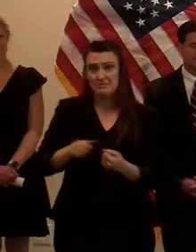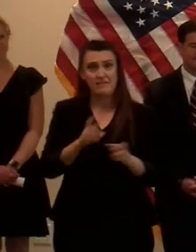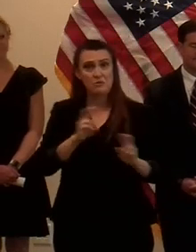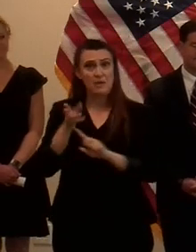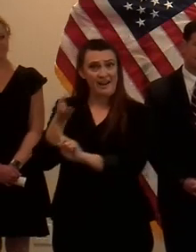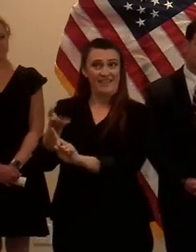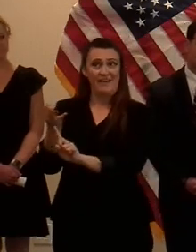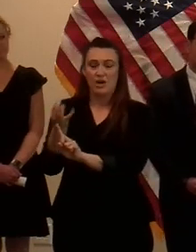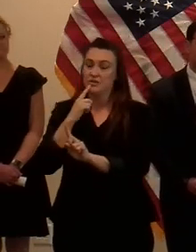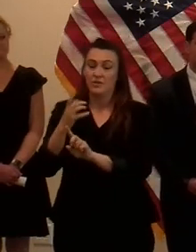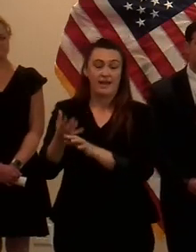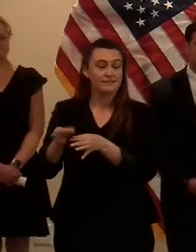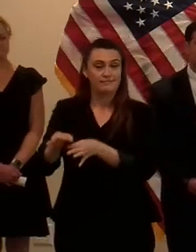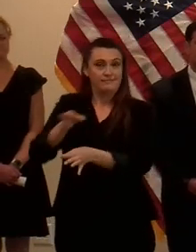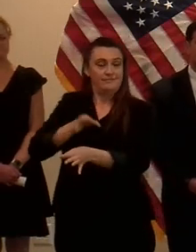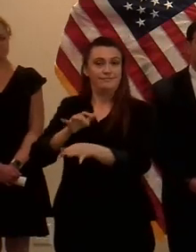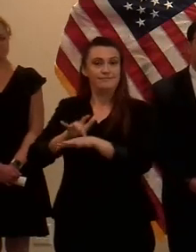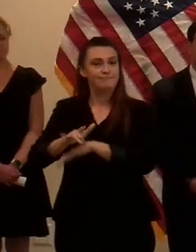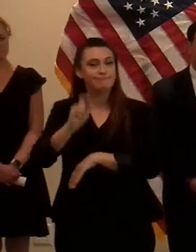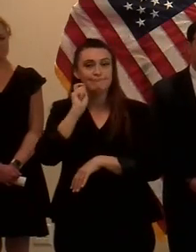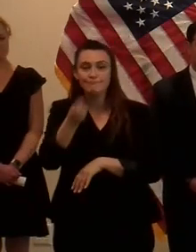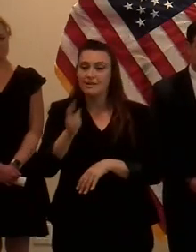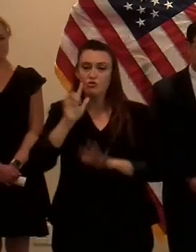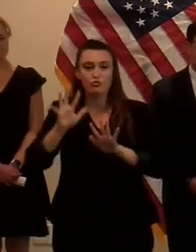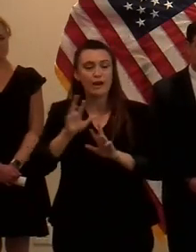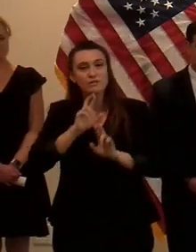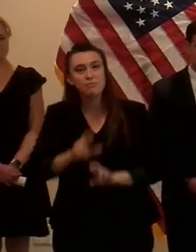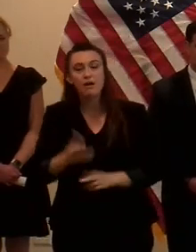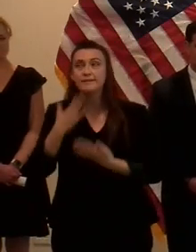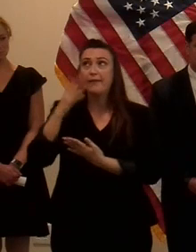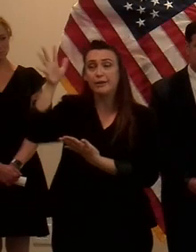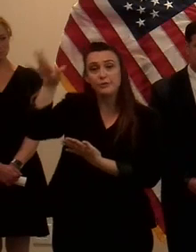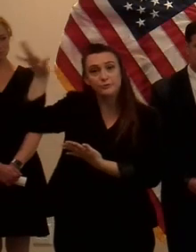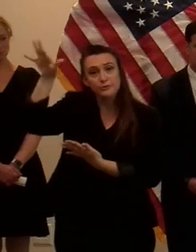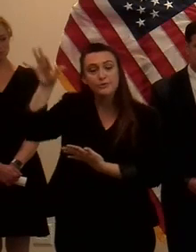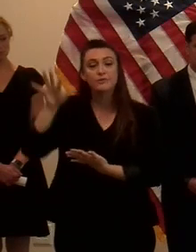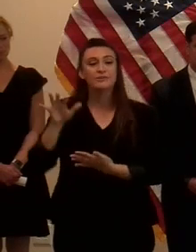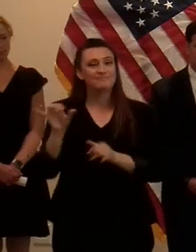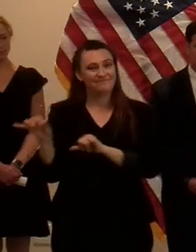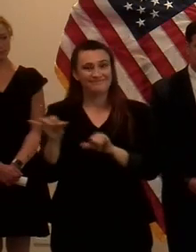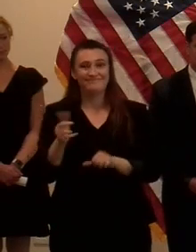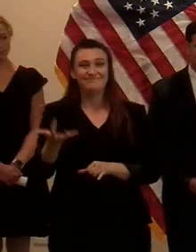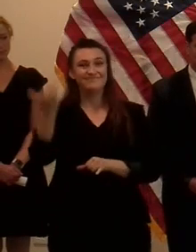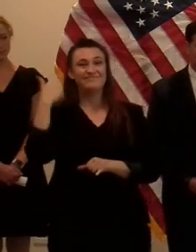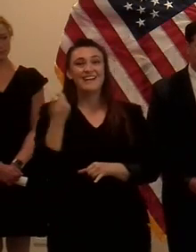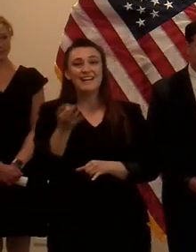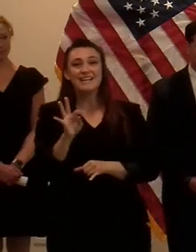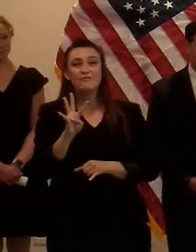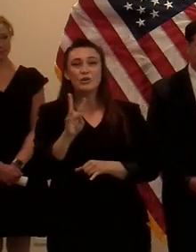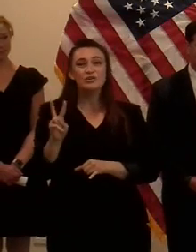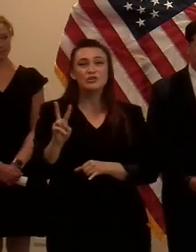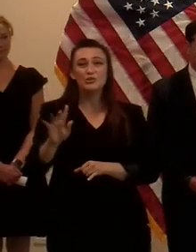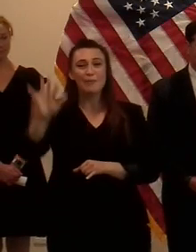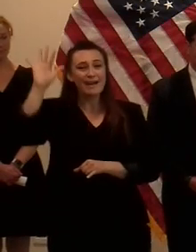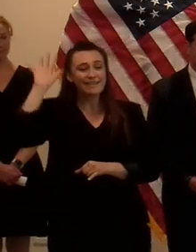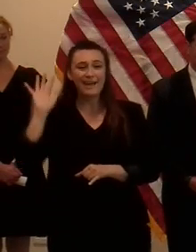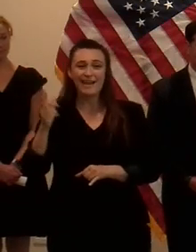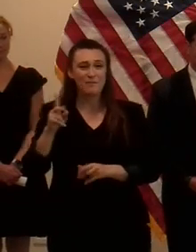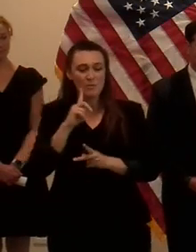government response, much like what we've seen in 1942, the whole of community pulling together